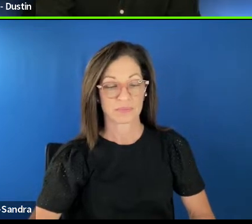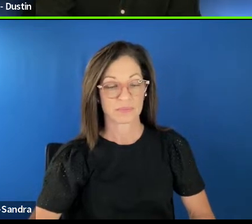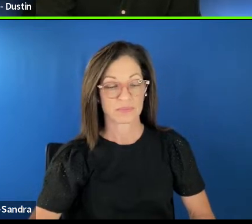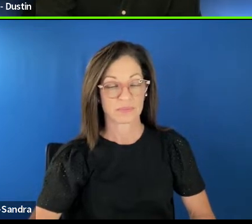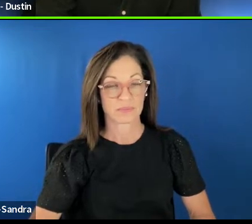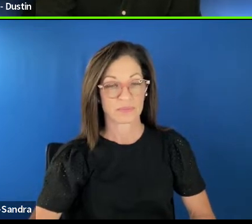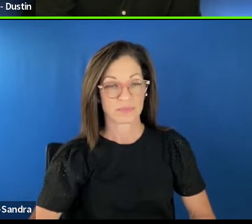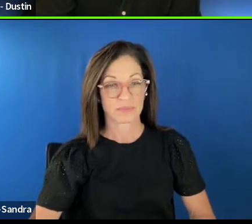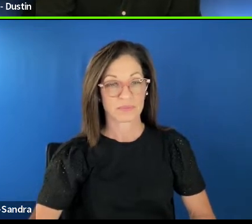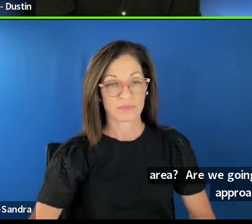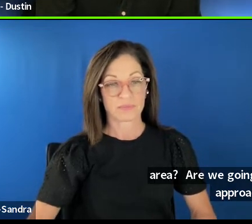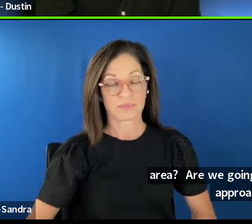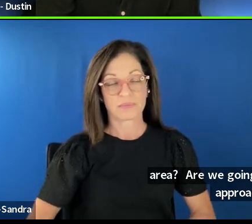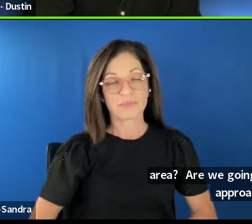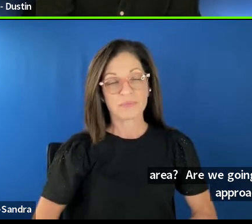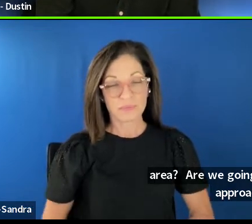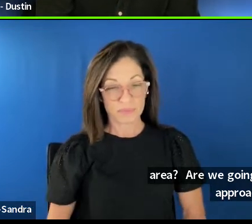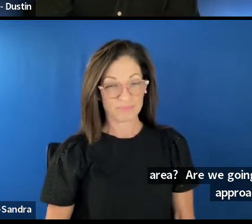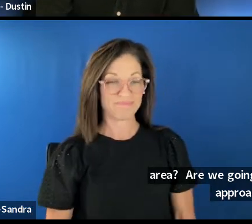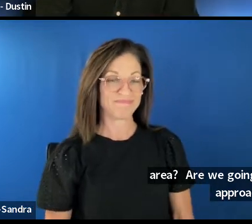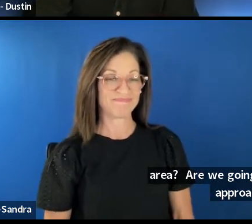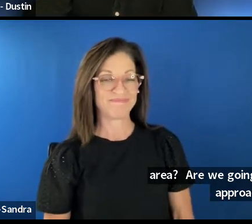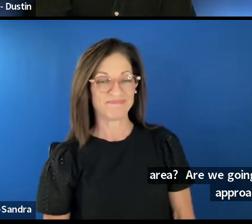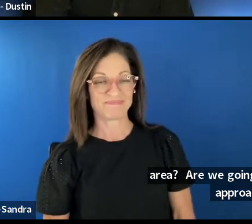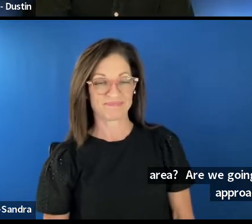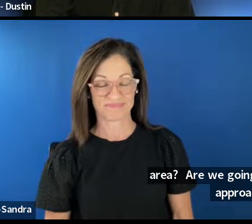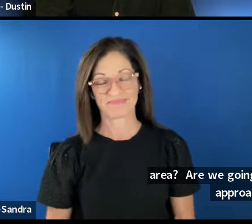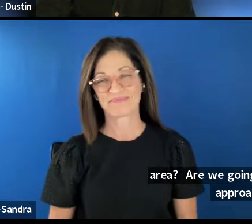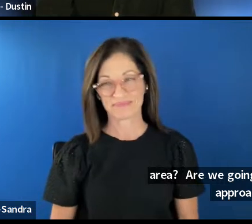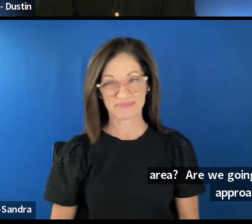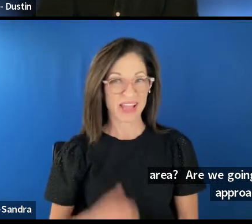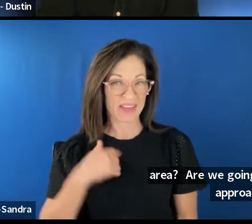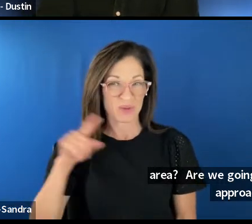Commissioner Thompson? I have a question.